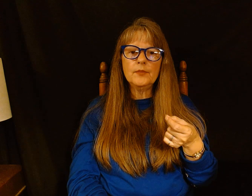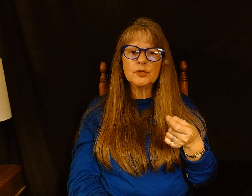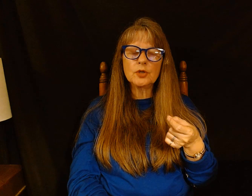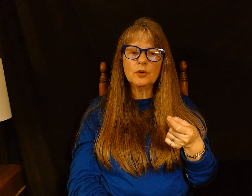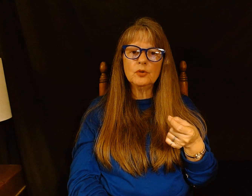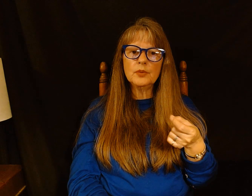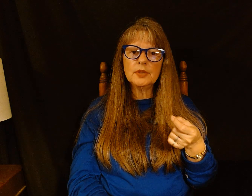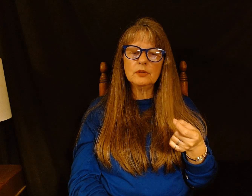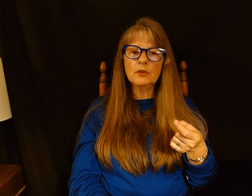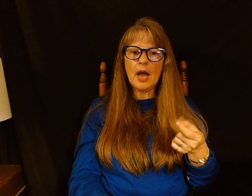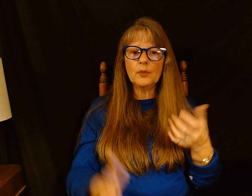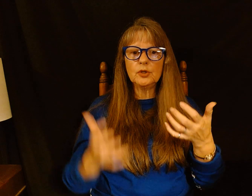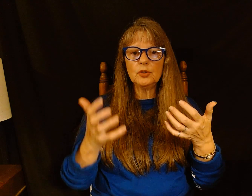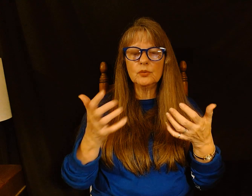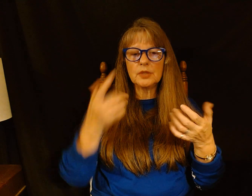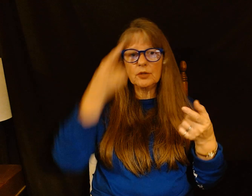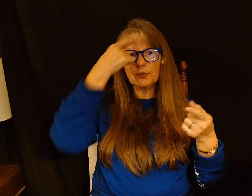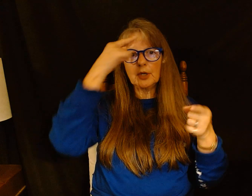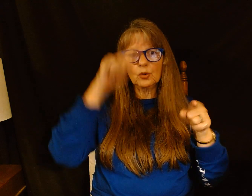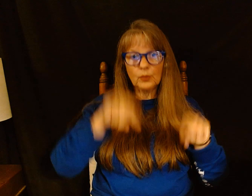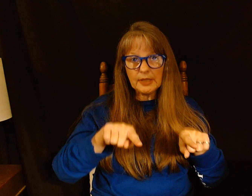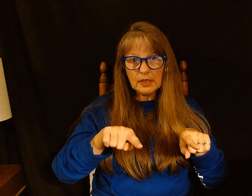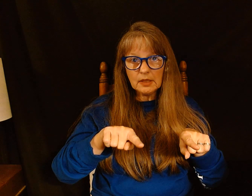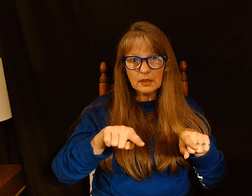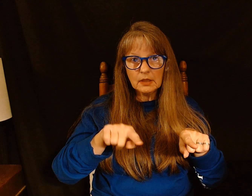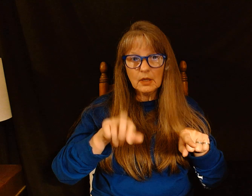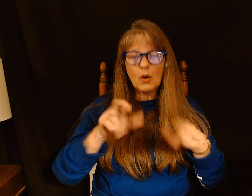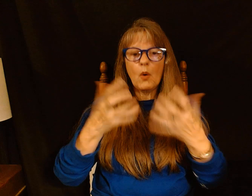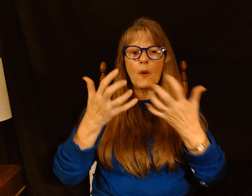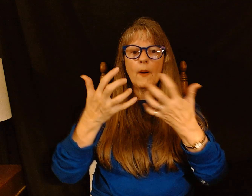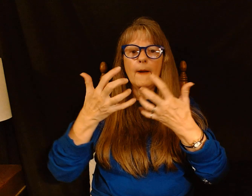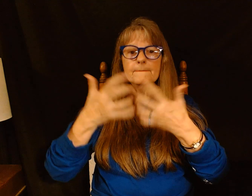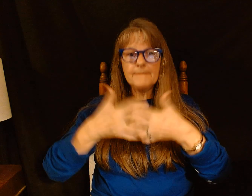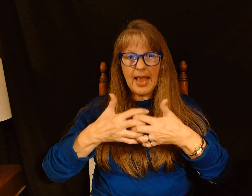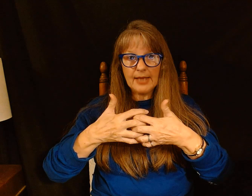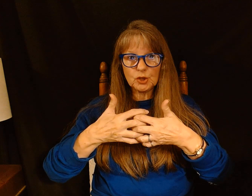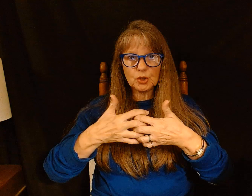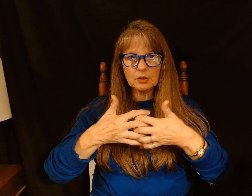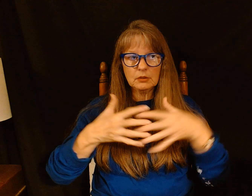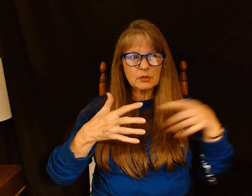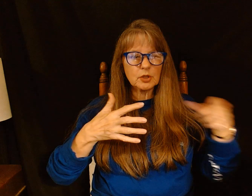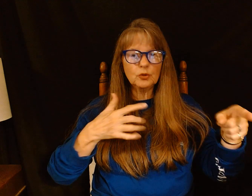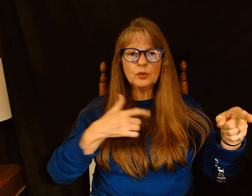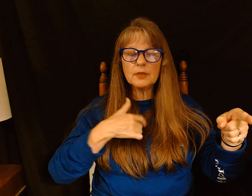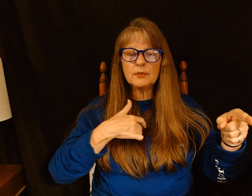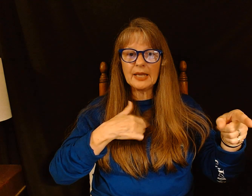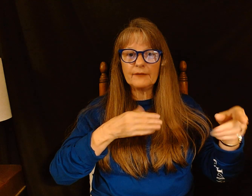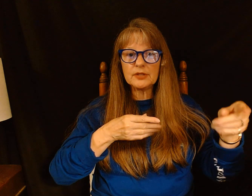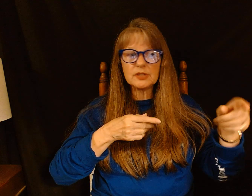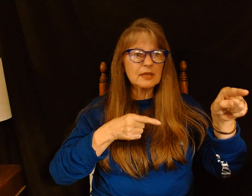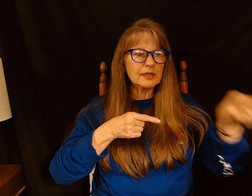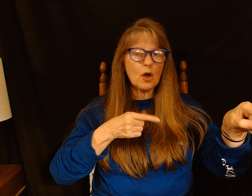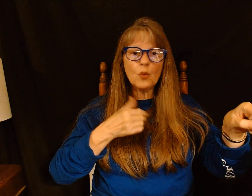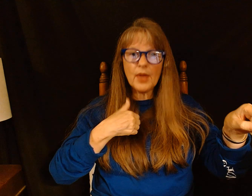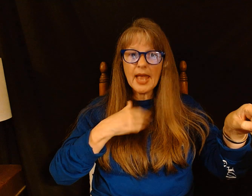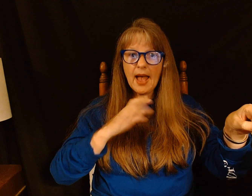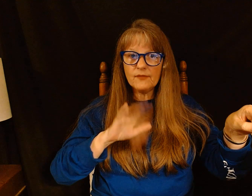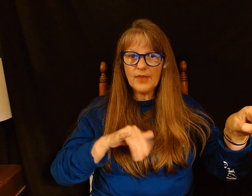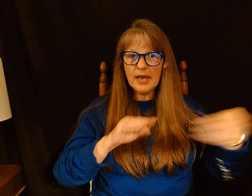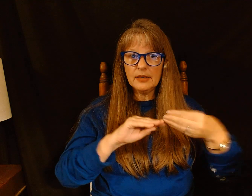so I would use either agree or match. So you could, like if it's like, oh, they have that